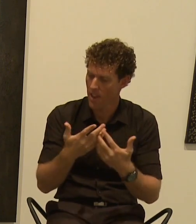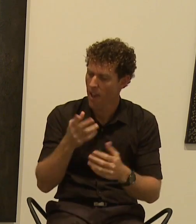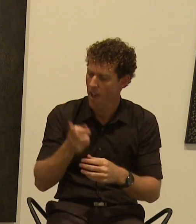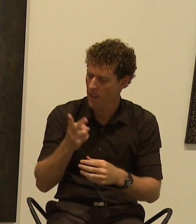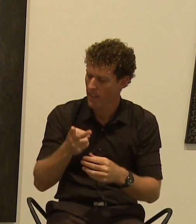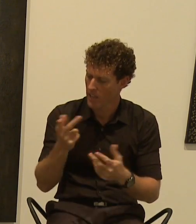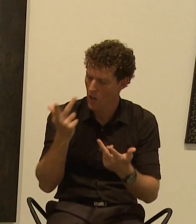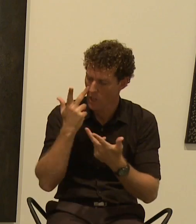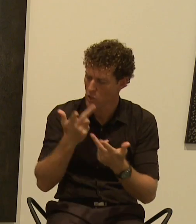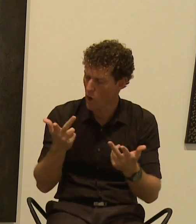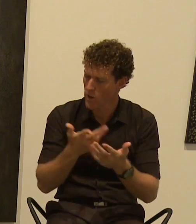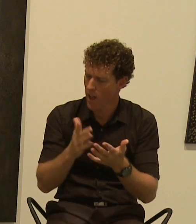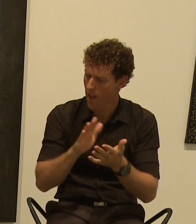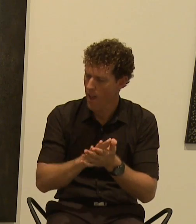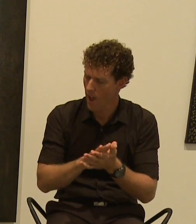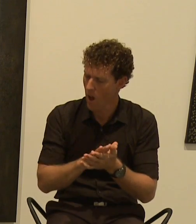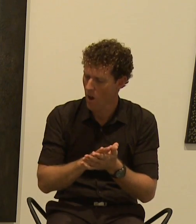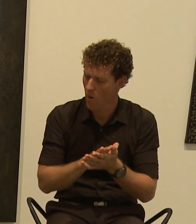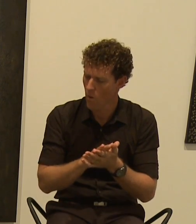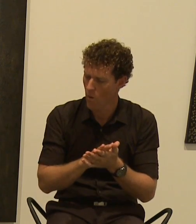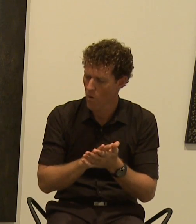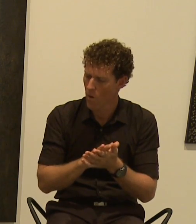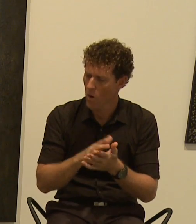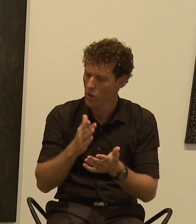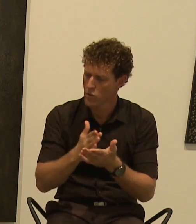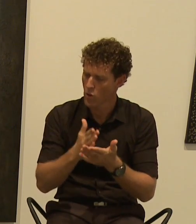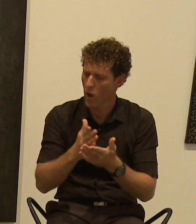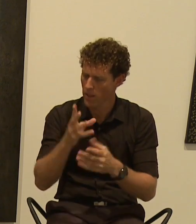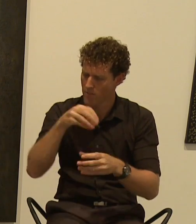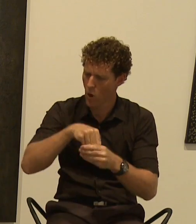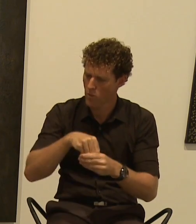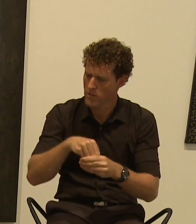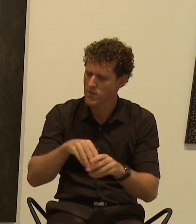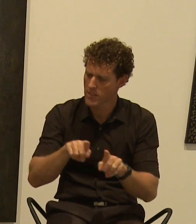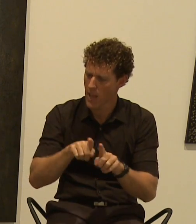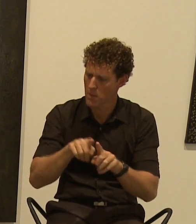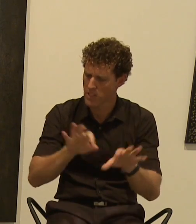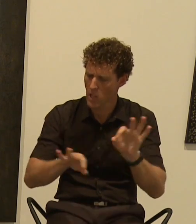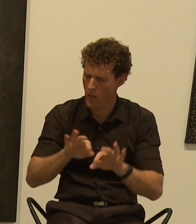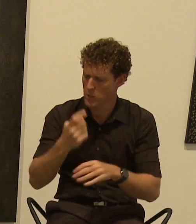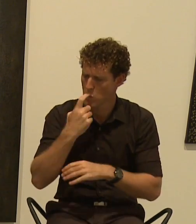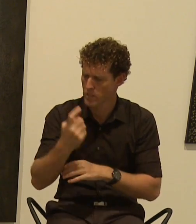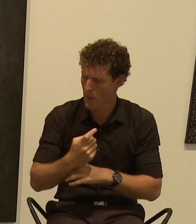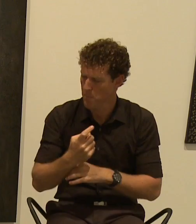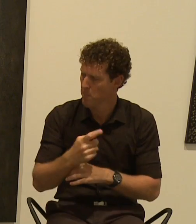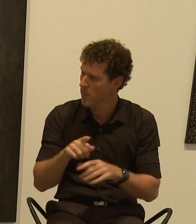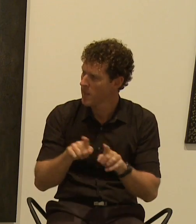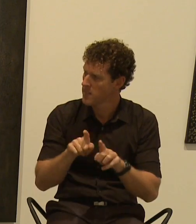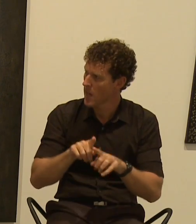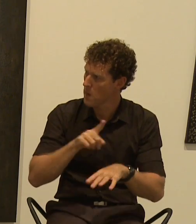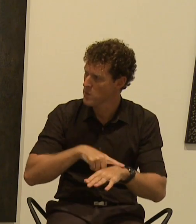with the Macleay Museum, which is the Natural Sciences Museum, and while I was at